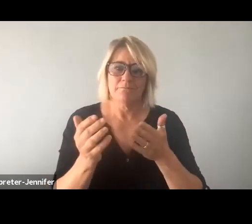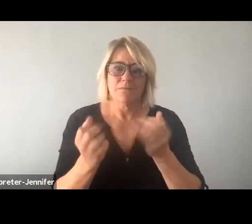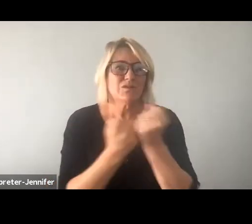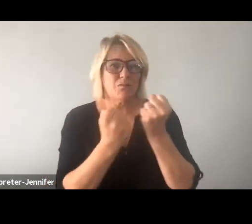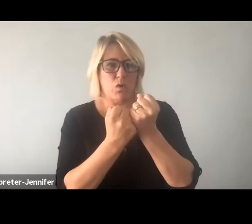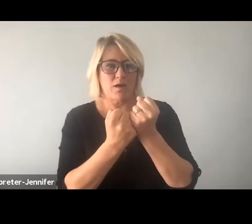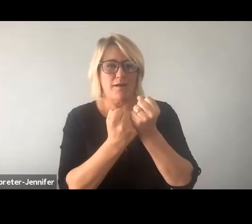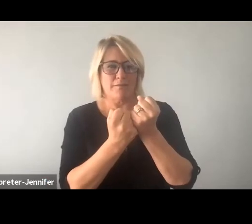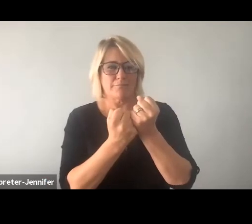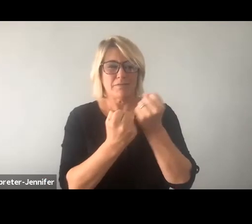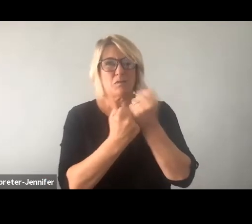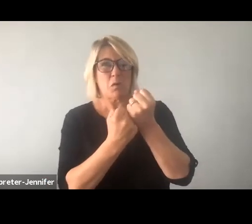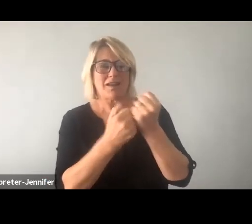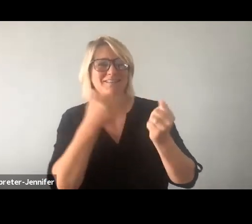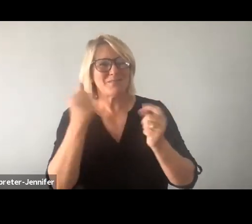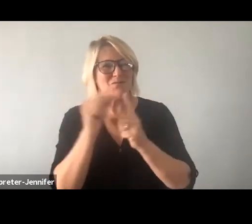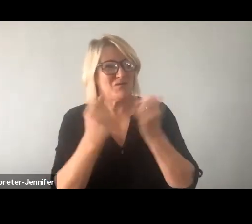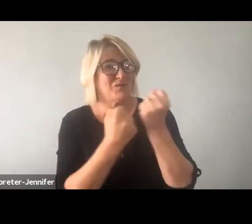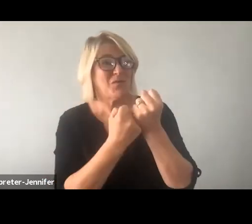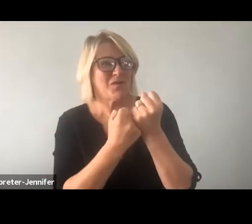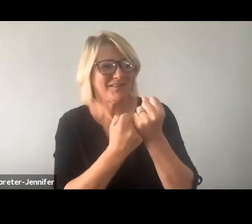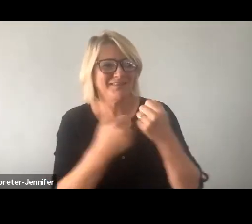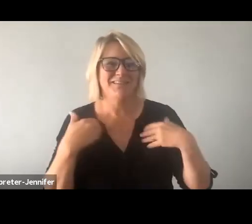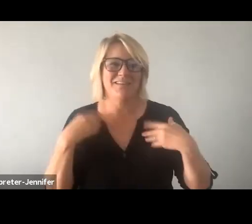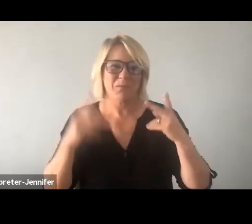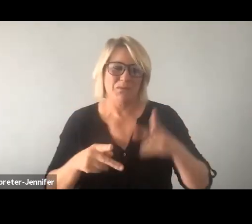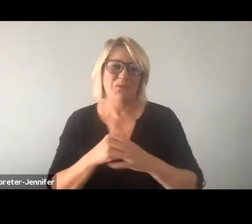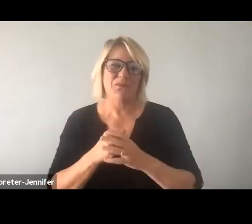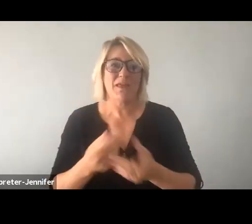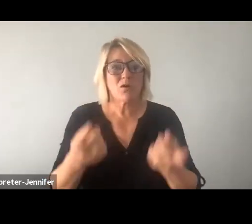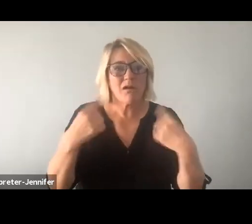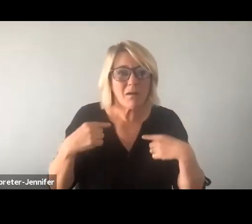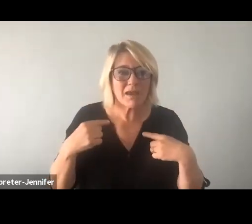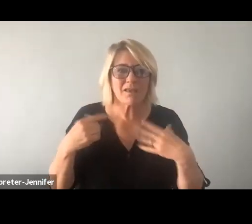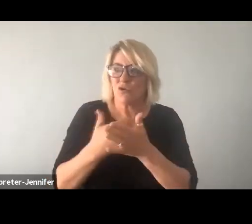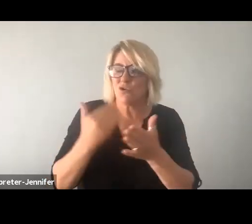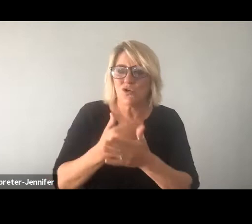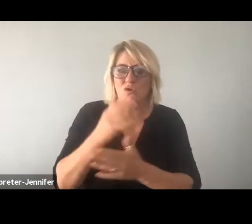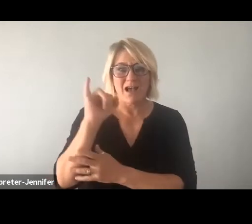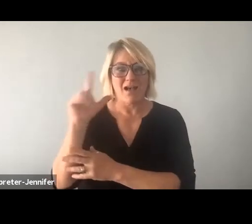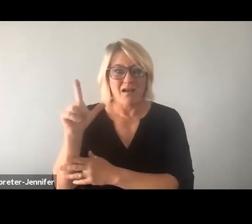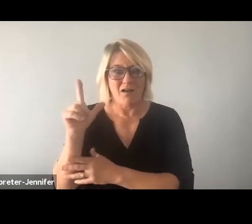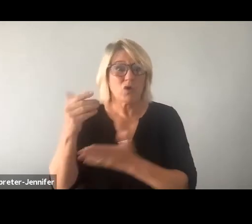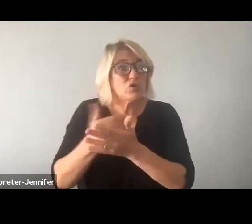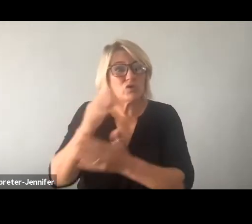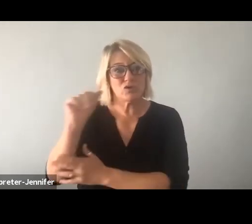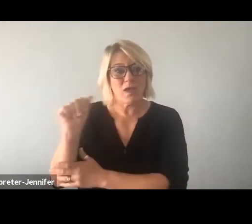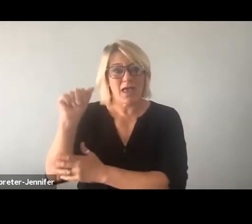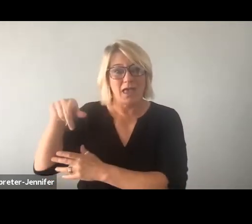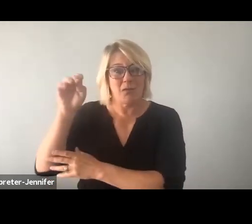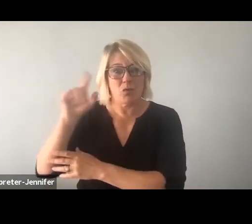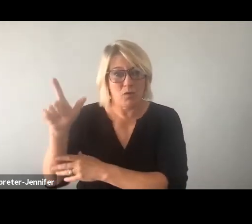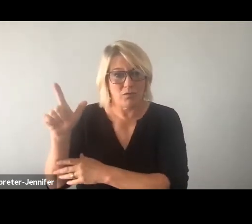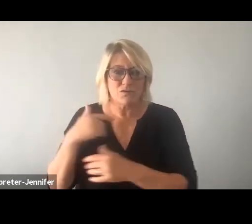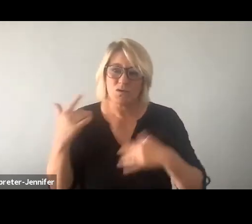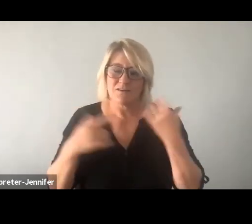supporting, I guess is the best word, supporting those young people that are coming up and that are new to IL or new to April. So we're really excited about